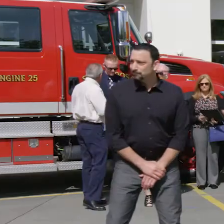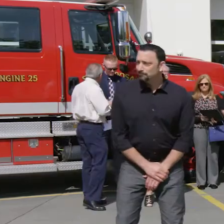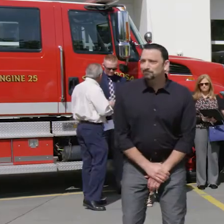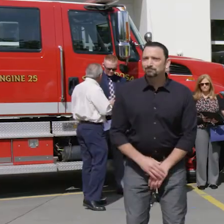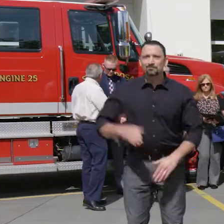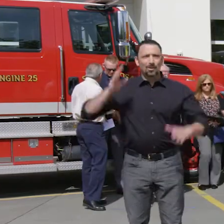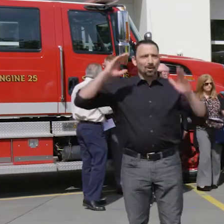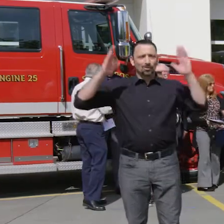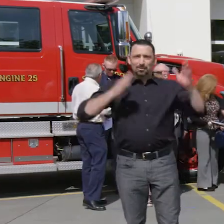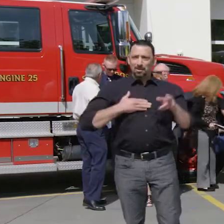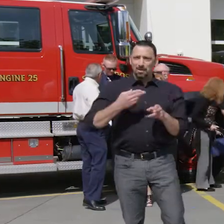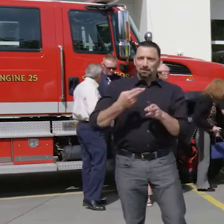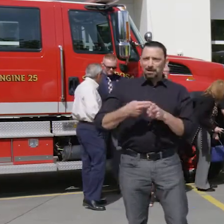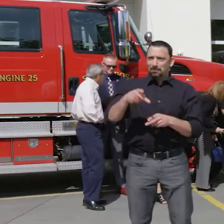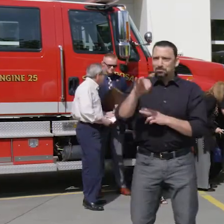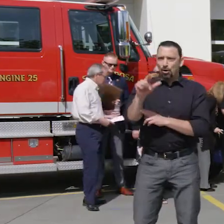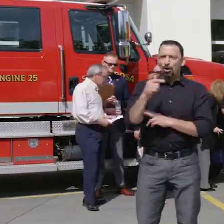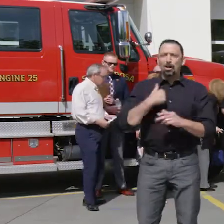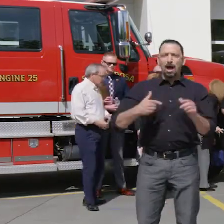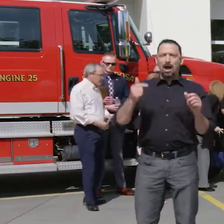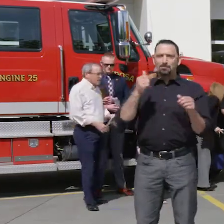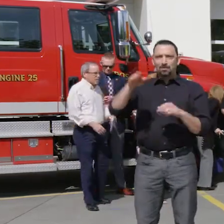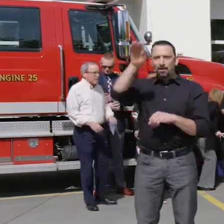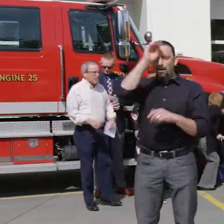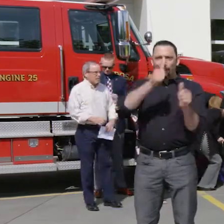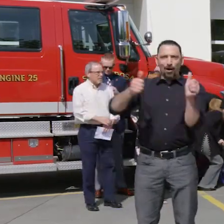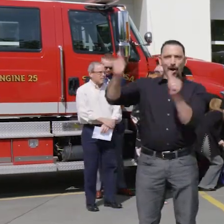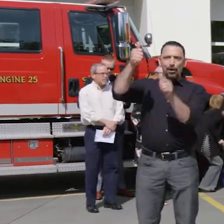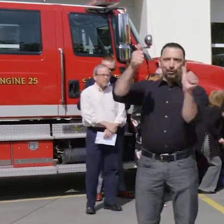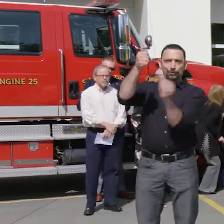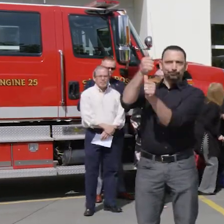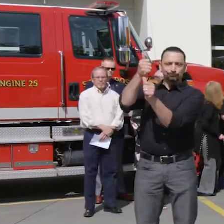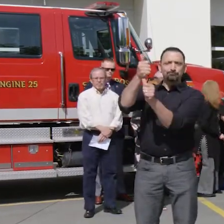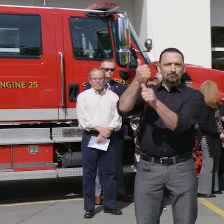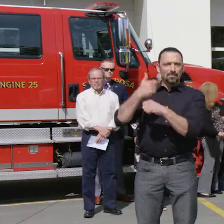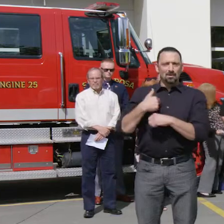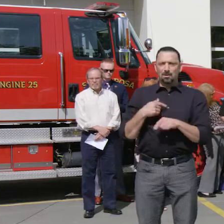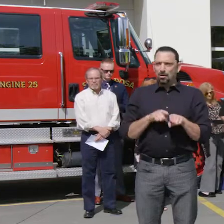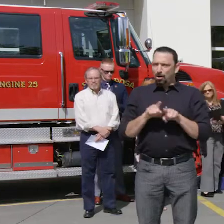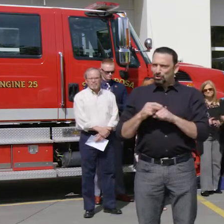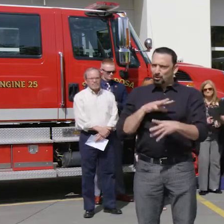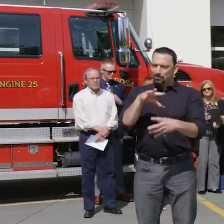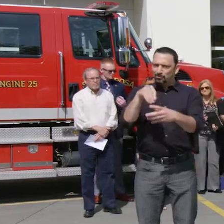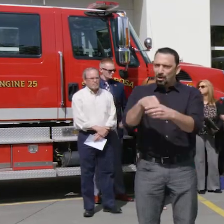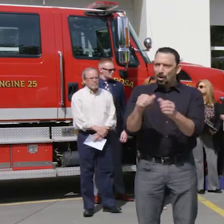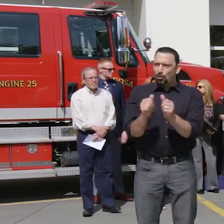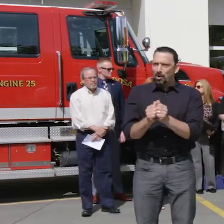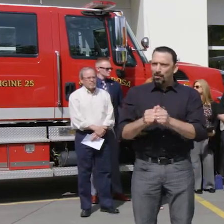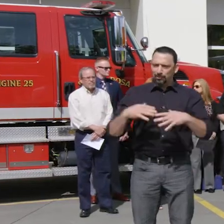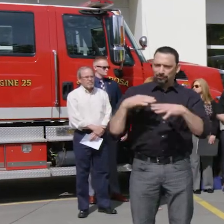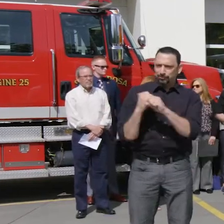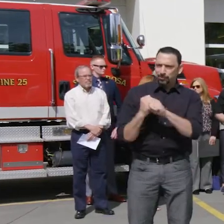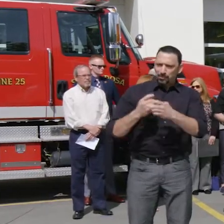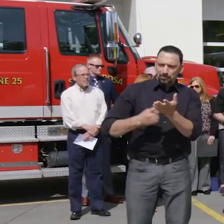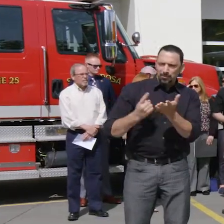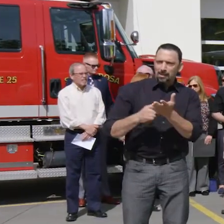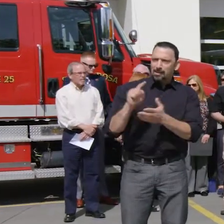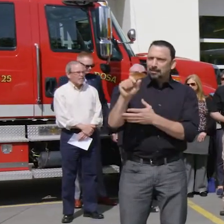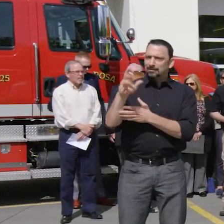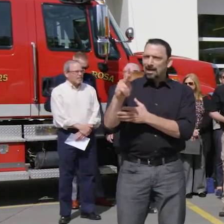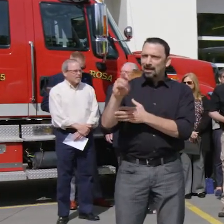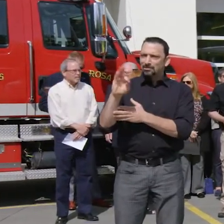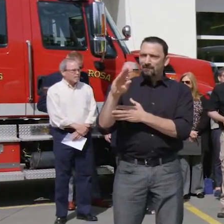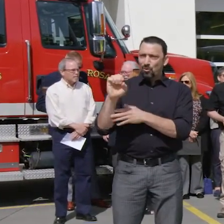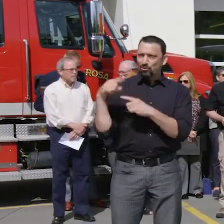Good afternoon. My name is Paul Lowenthal. I'm the Assistant Fire Marshal with the Santa Rosa Fire Department. I'm also had the unique opportunity of being the Debris Task Force Leader for the City of Santa Rosa for the